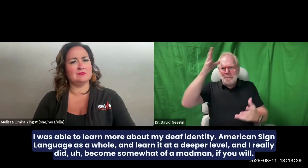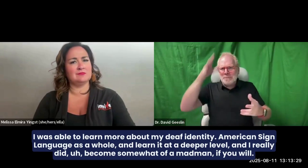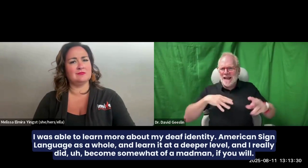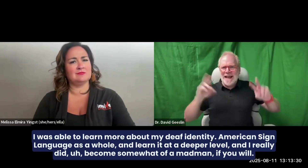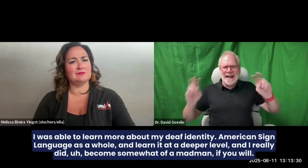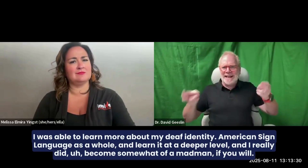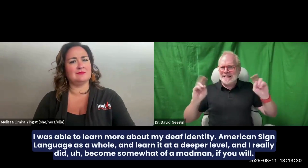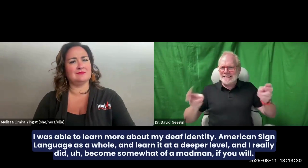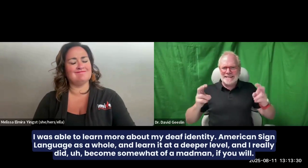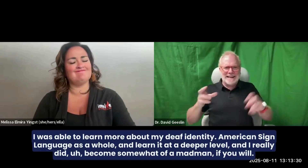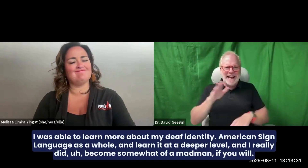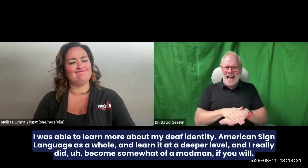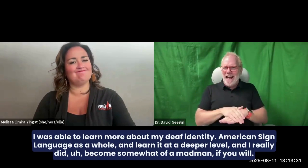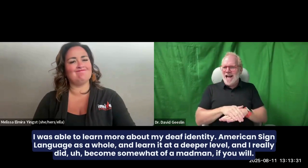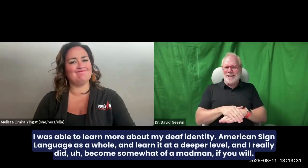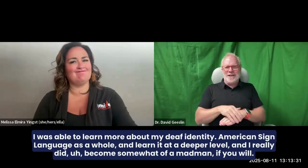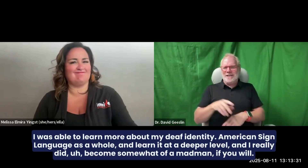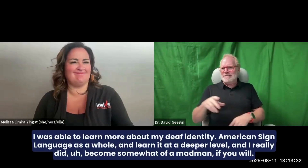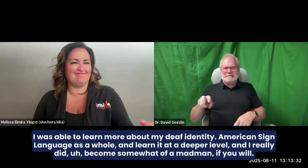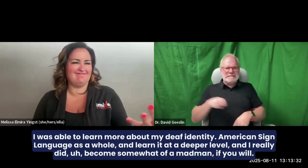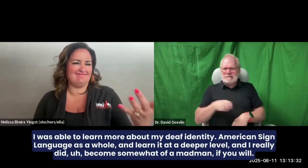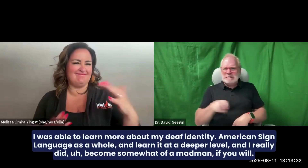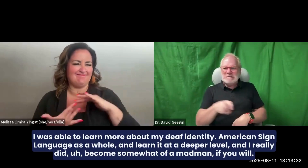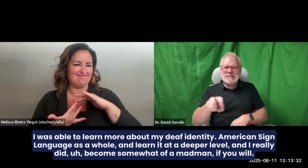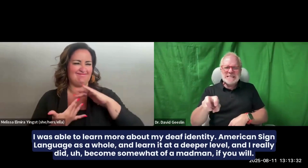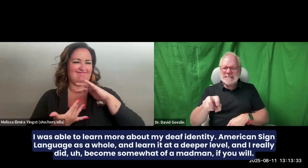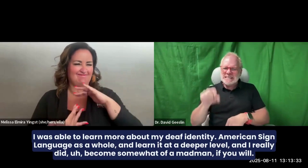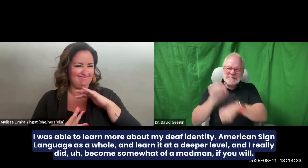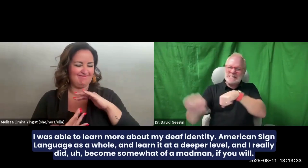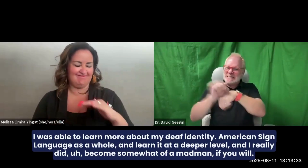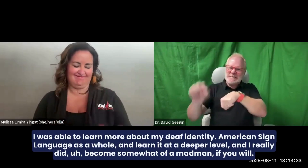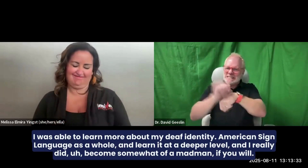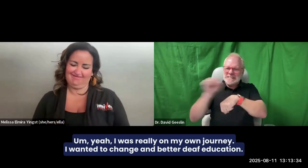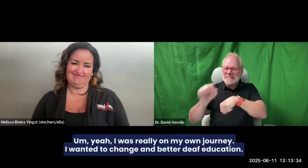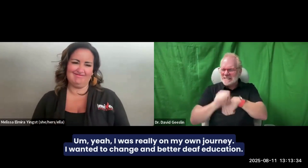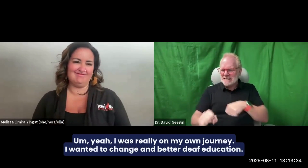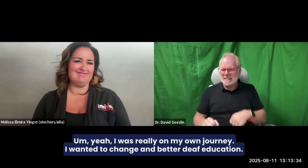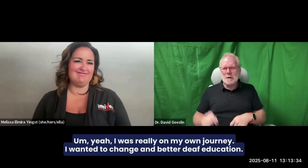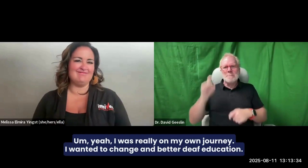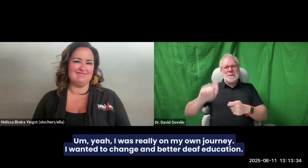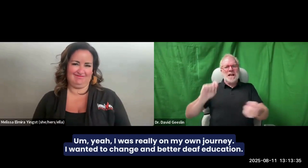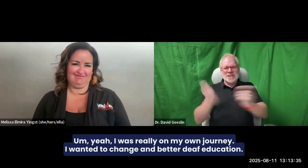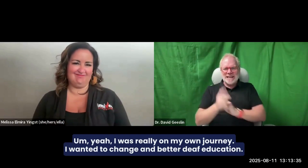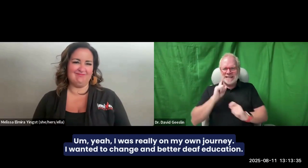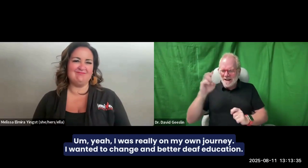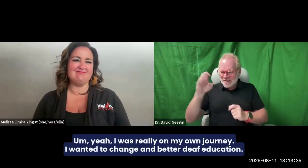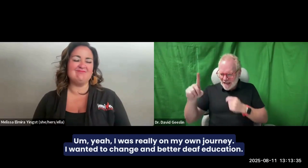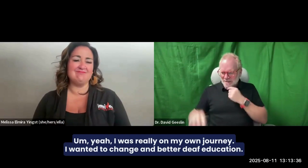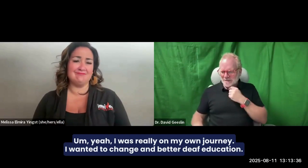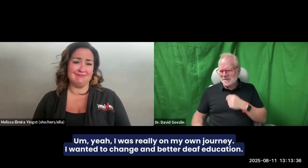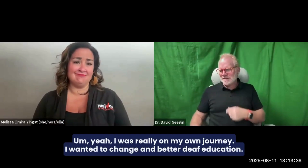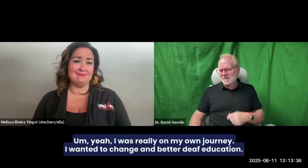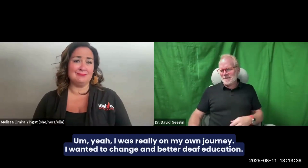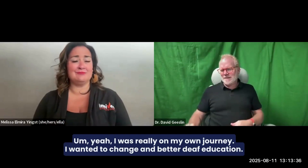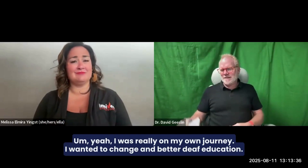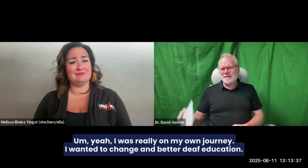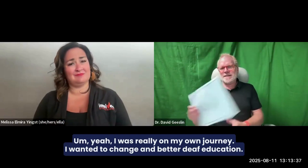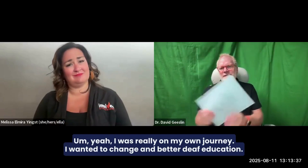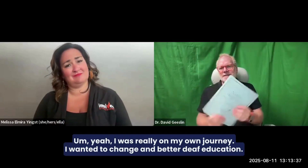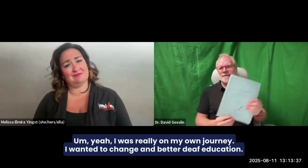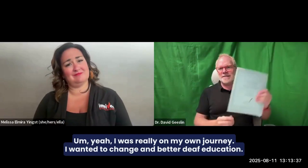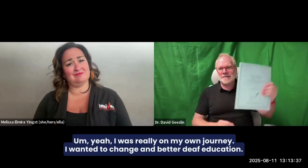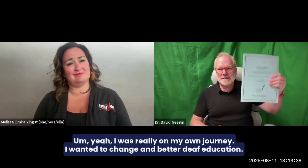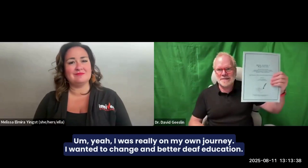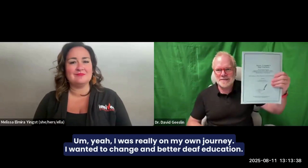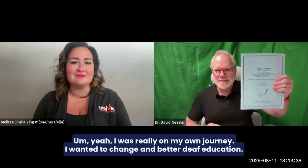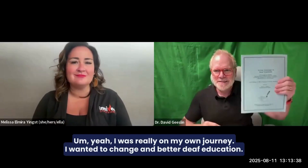level. And I really did become somewhat of a madman, if you will. Yeah, I was really on my own journey. I wanted